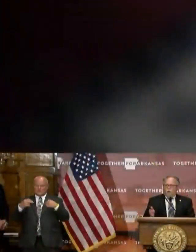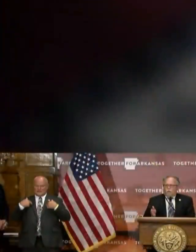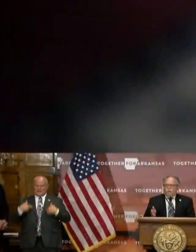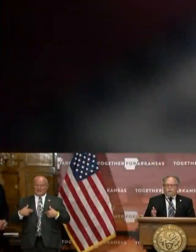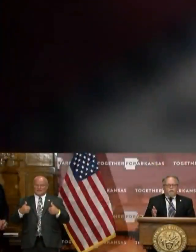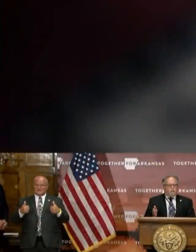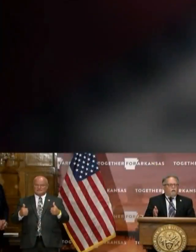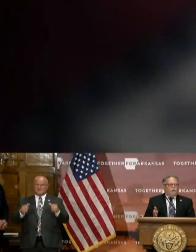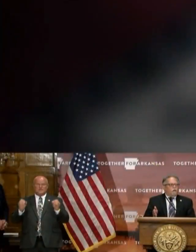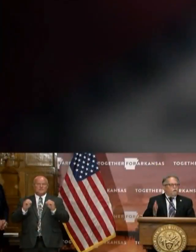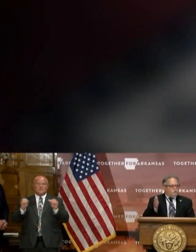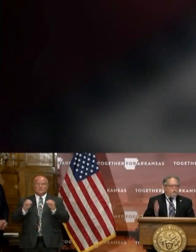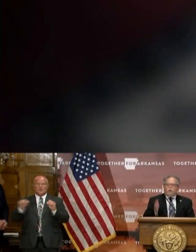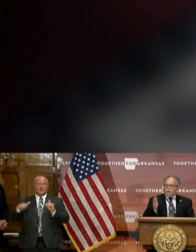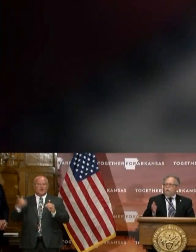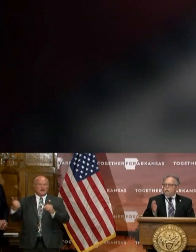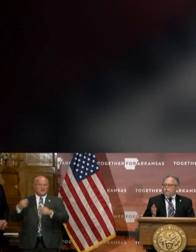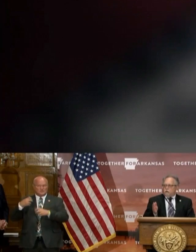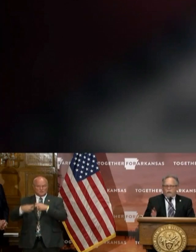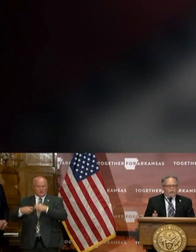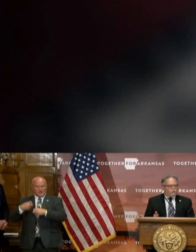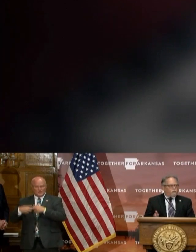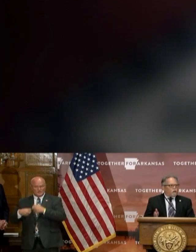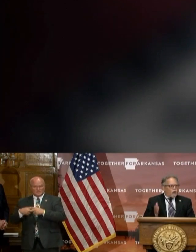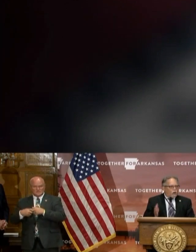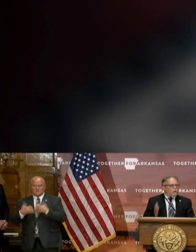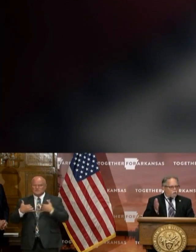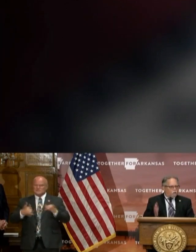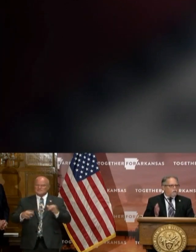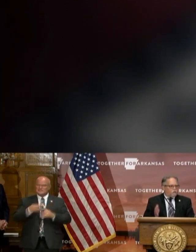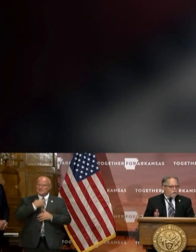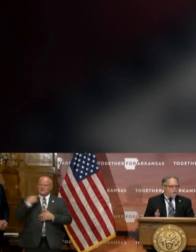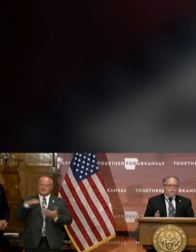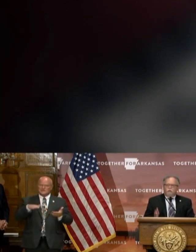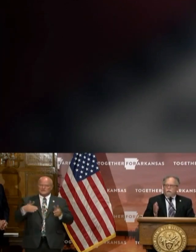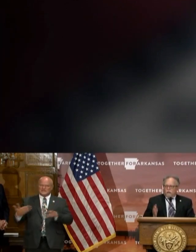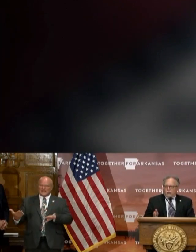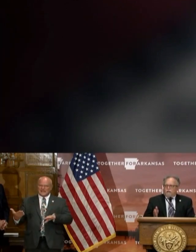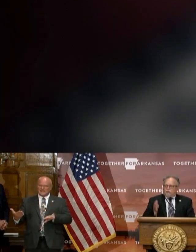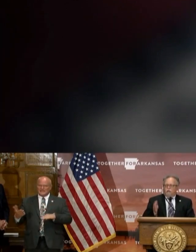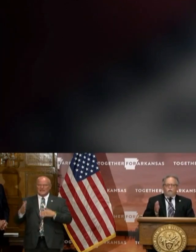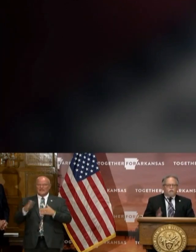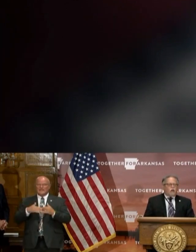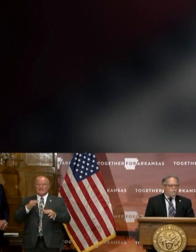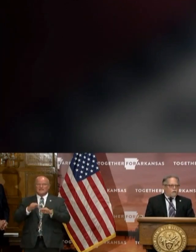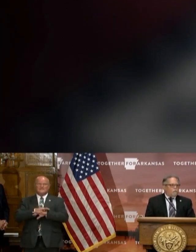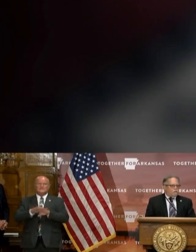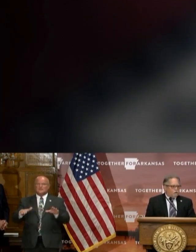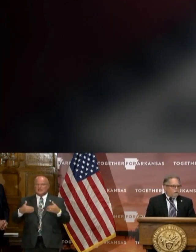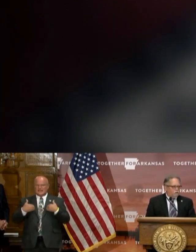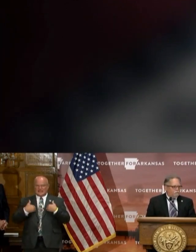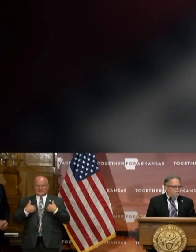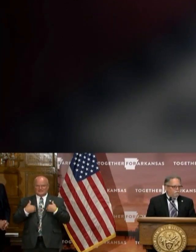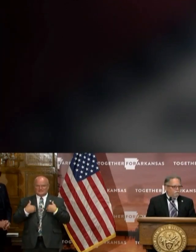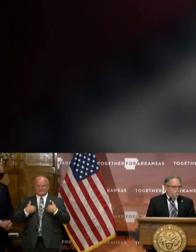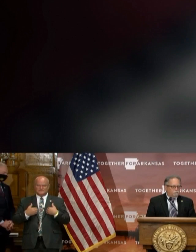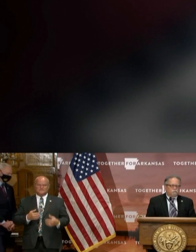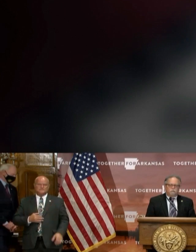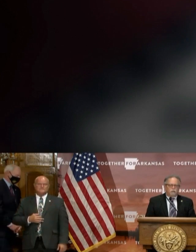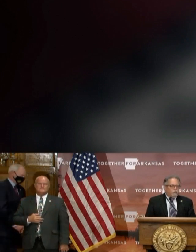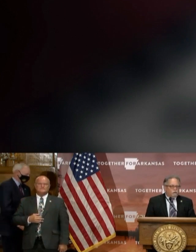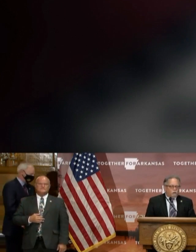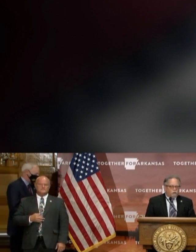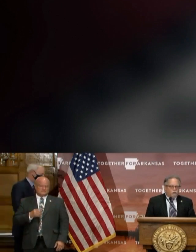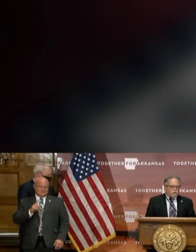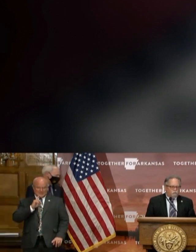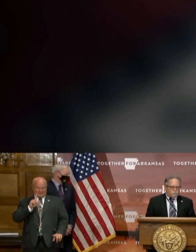no comorbidities, you still are at risk for death, higher risk for death than if you did not become infected.